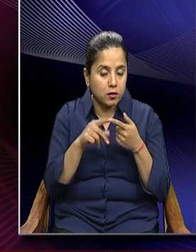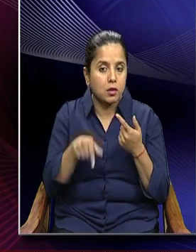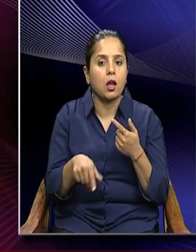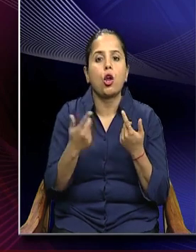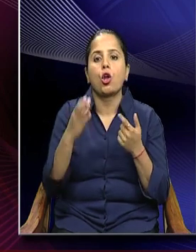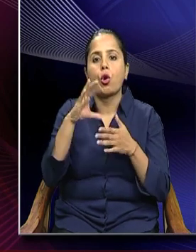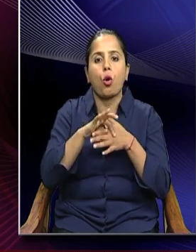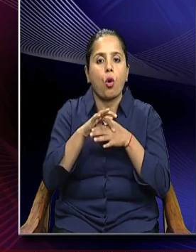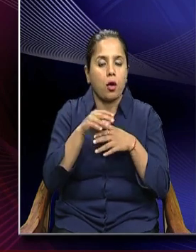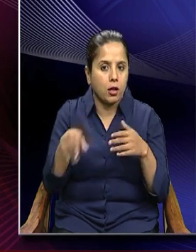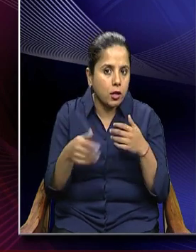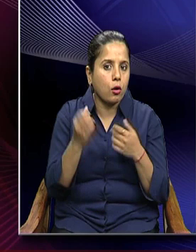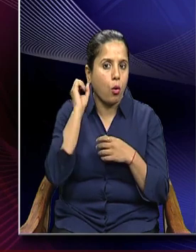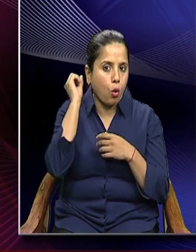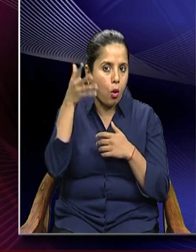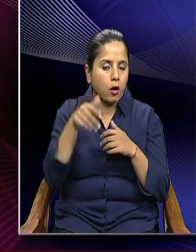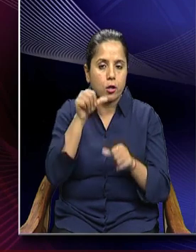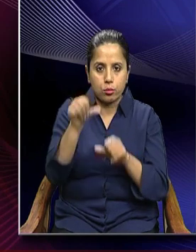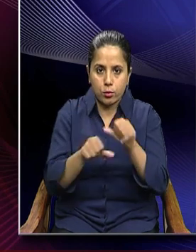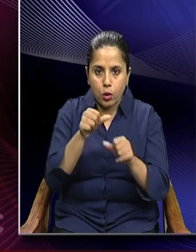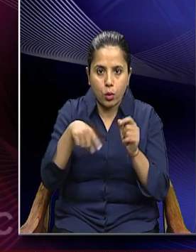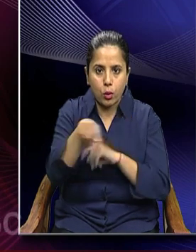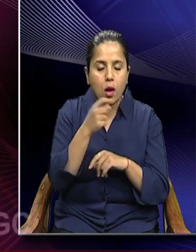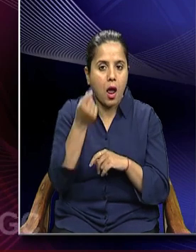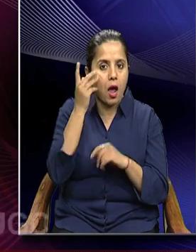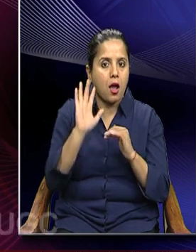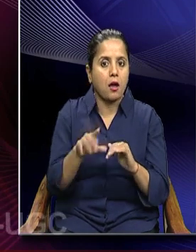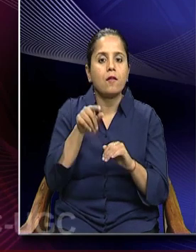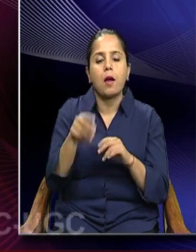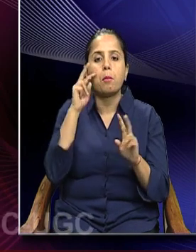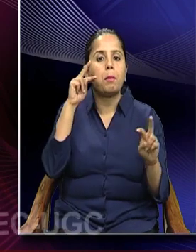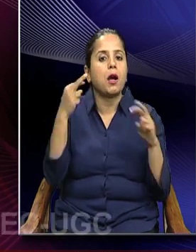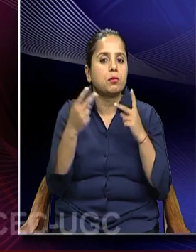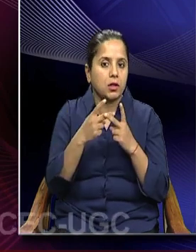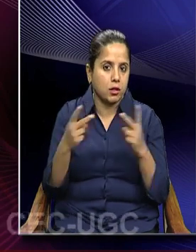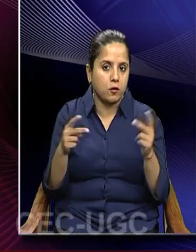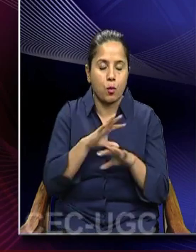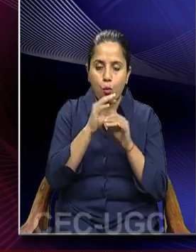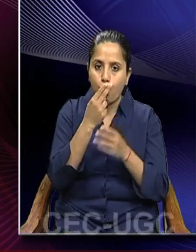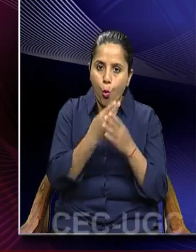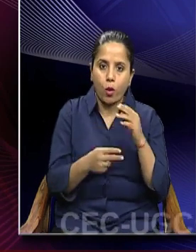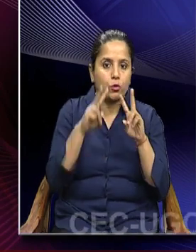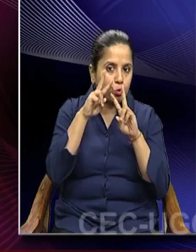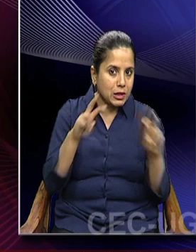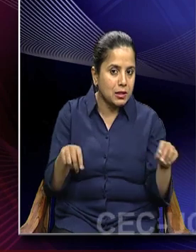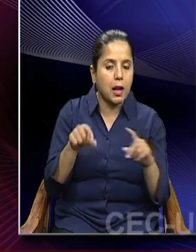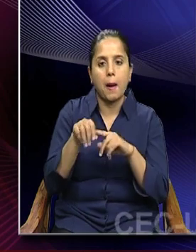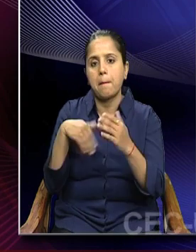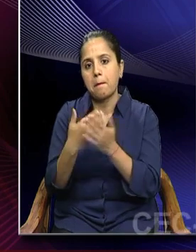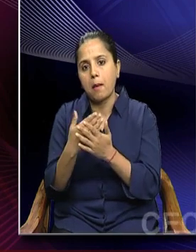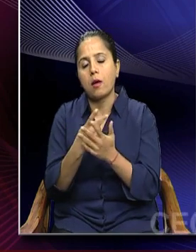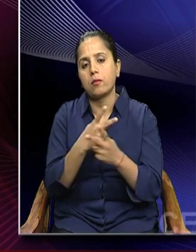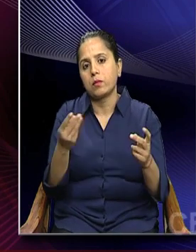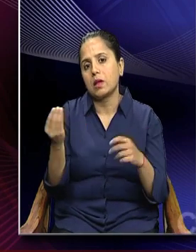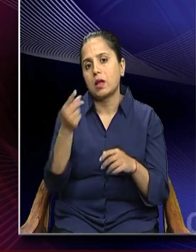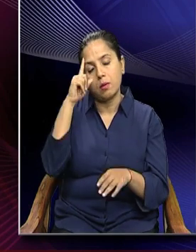effects, cognitive processes, and the importance of understanding the perspectives of both the researchers and the participants,